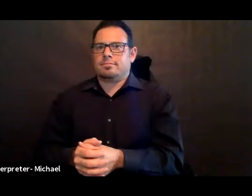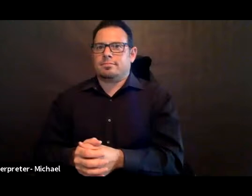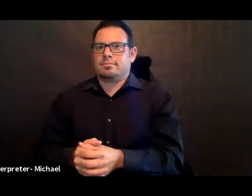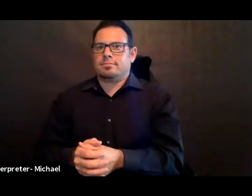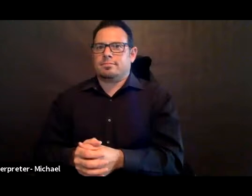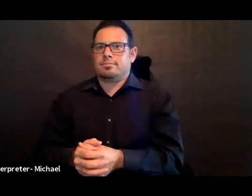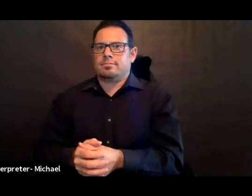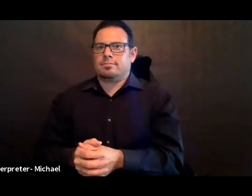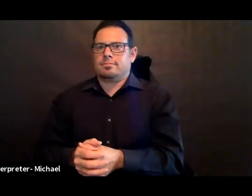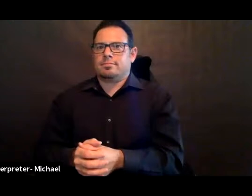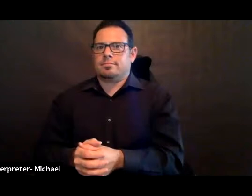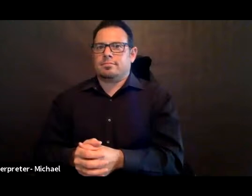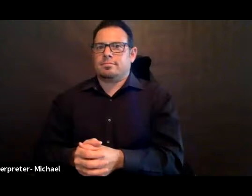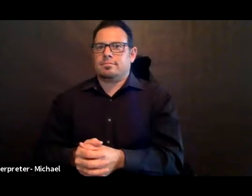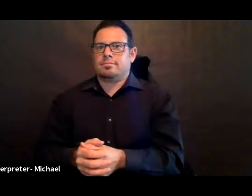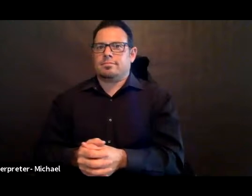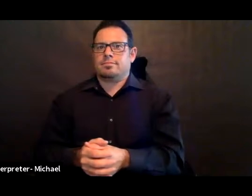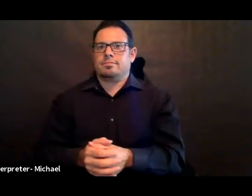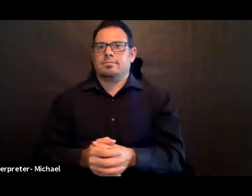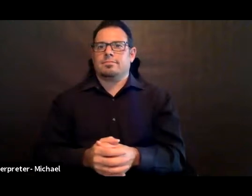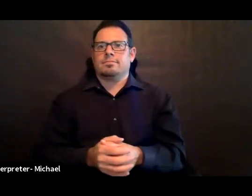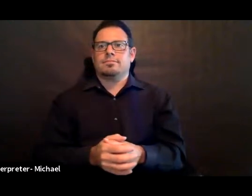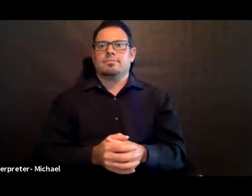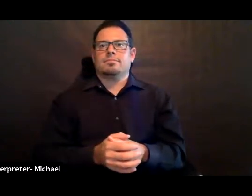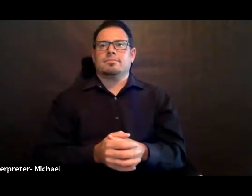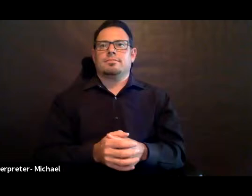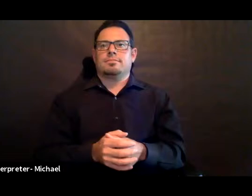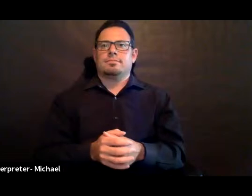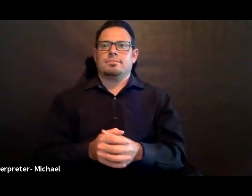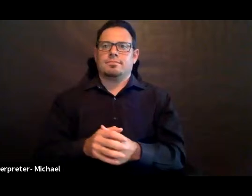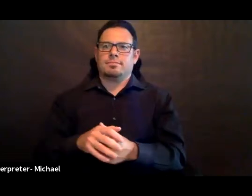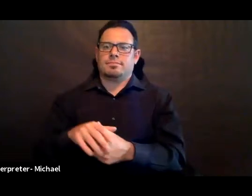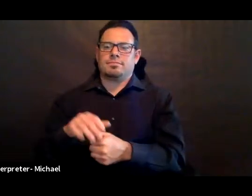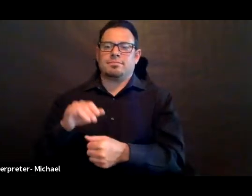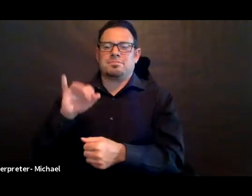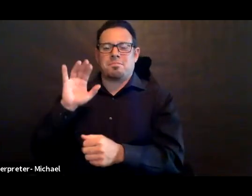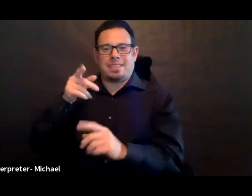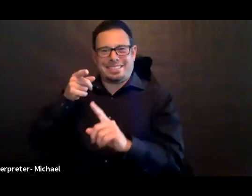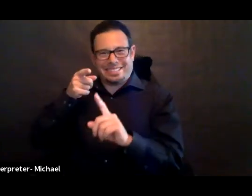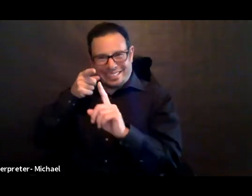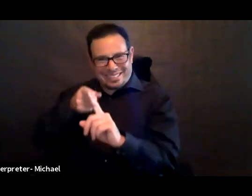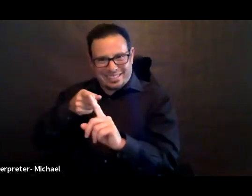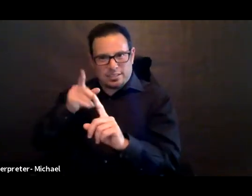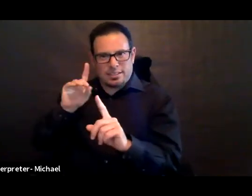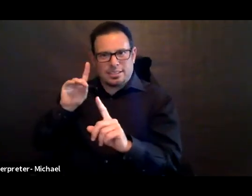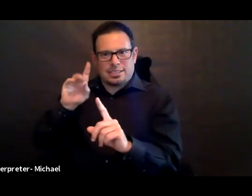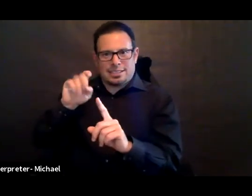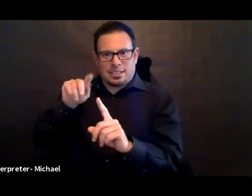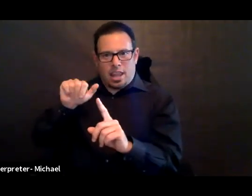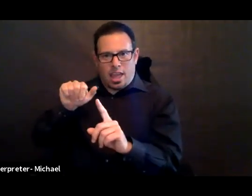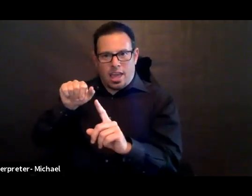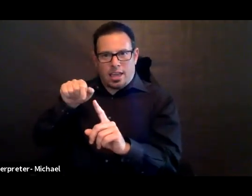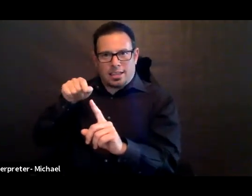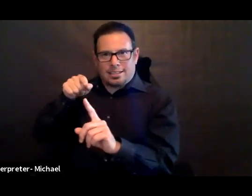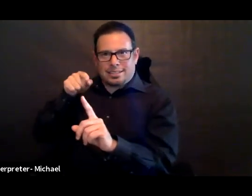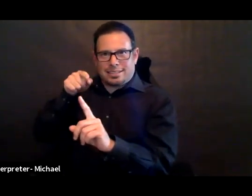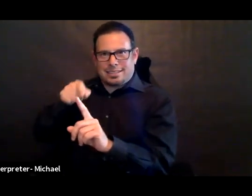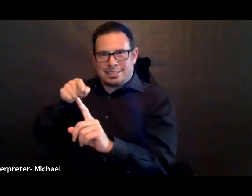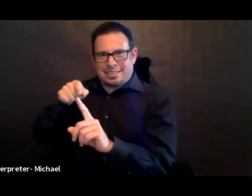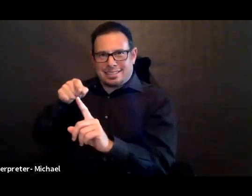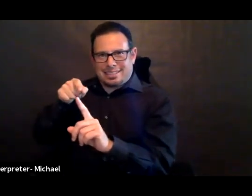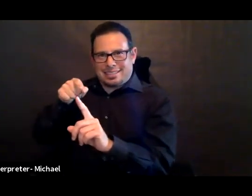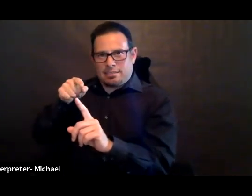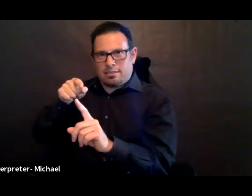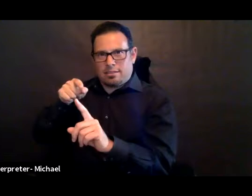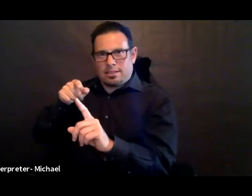it really fits with kind of what we're seeing overall with what's circulating in the state. So